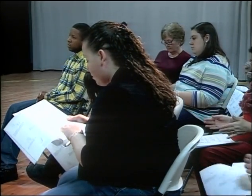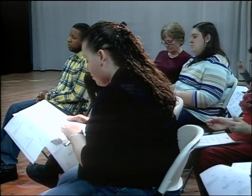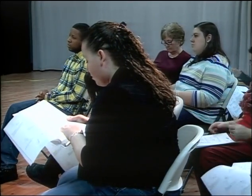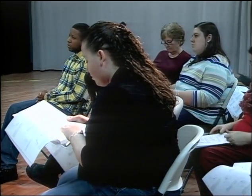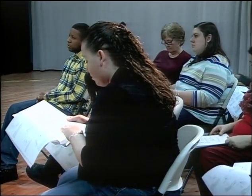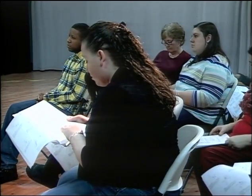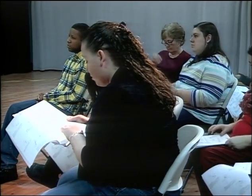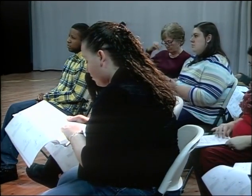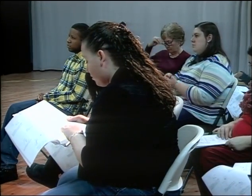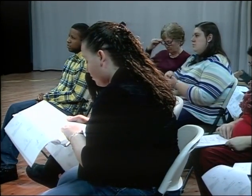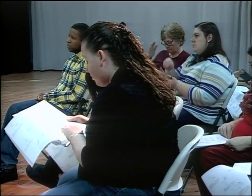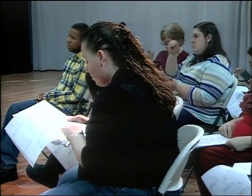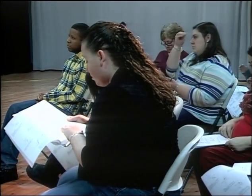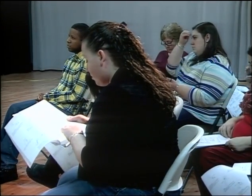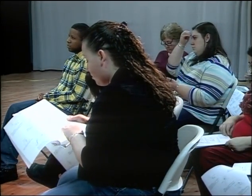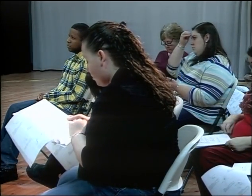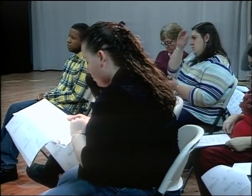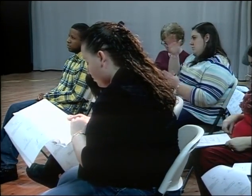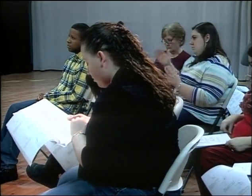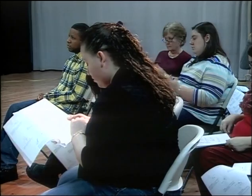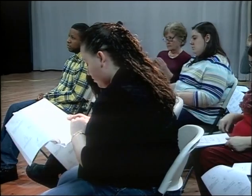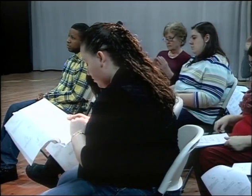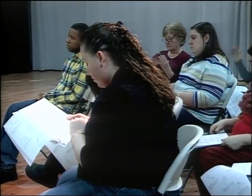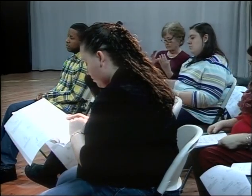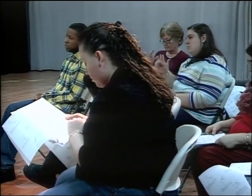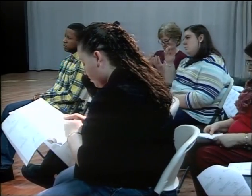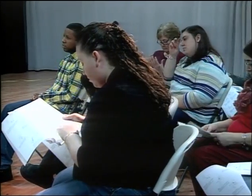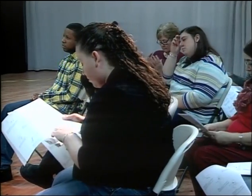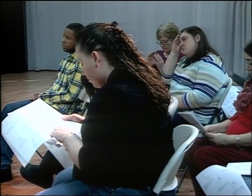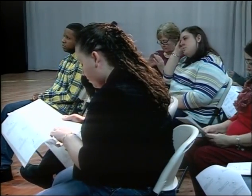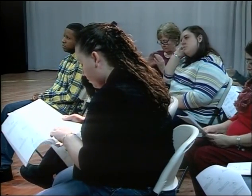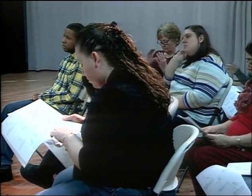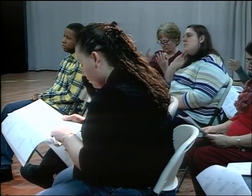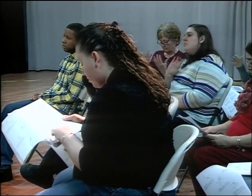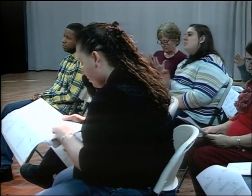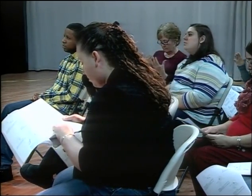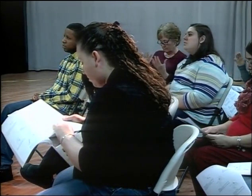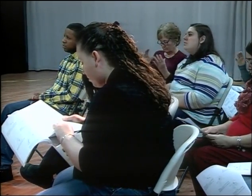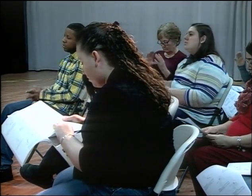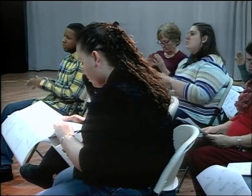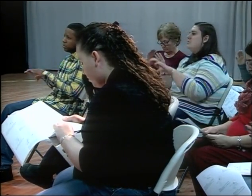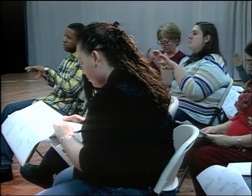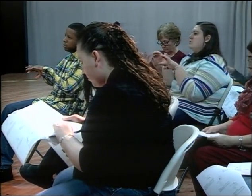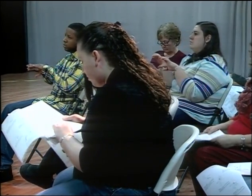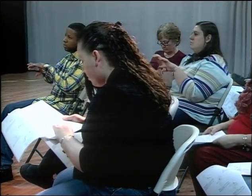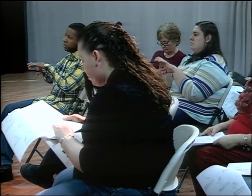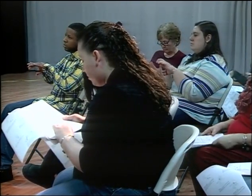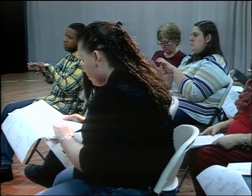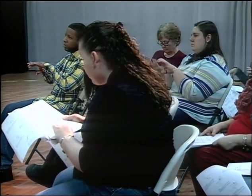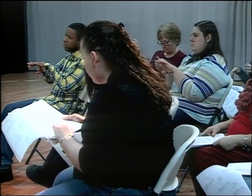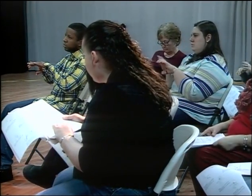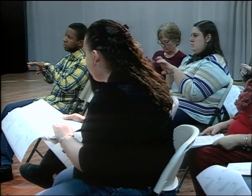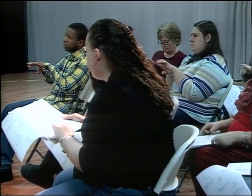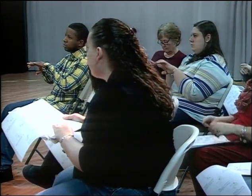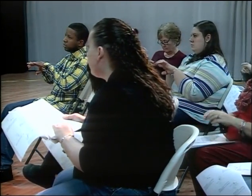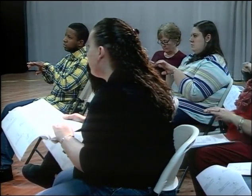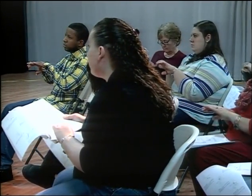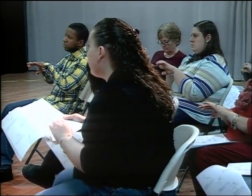Okay, so they're taking the knowledge in the head and then the marker. A class, same as the family. We make our